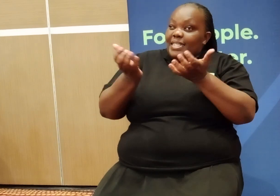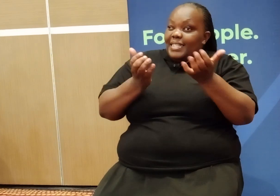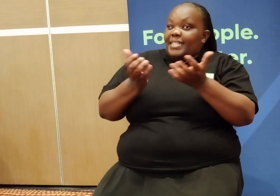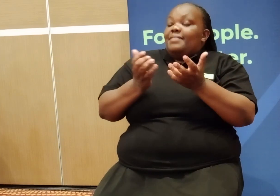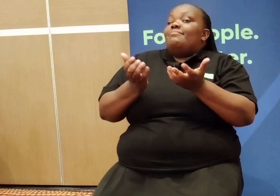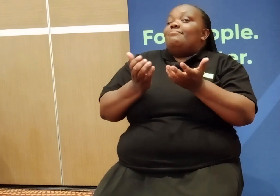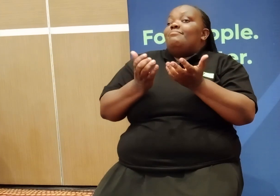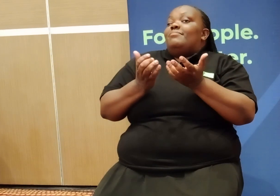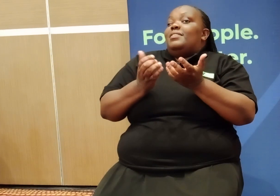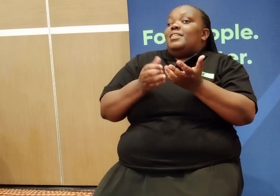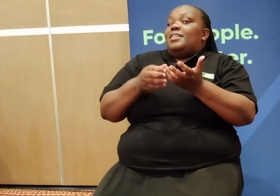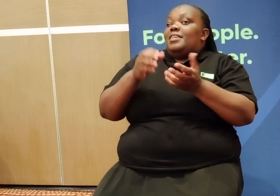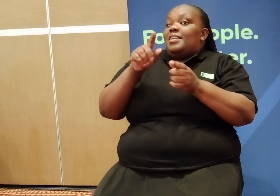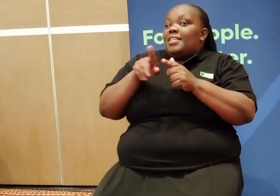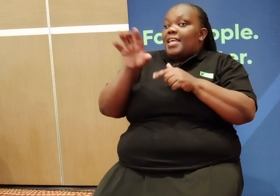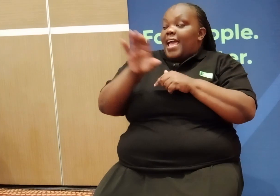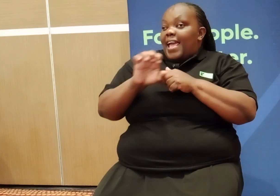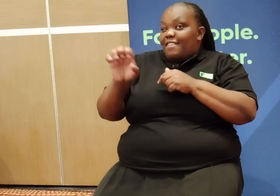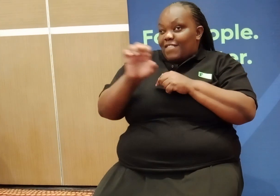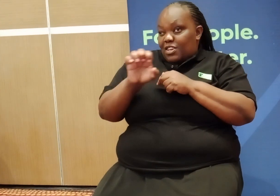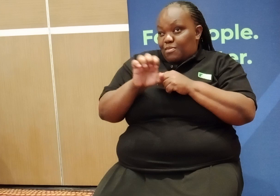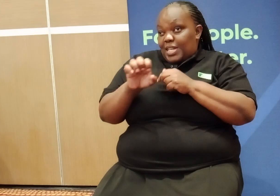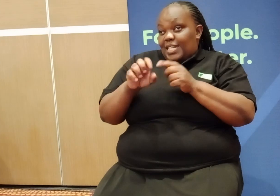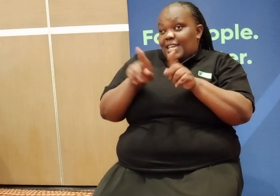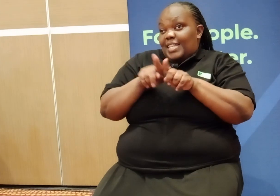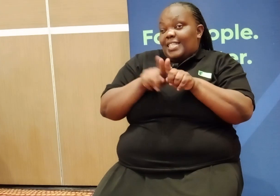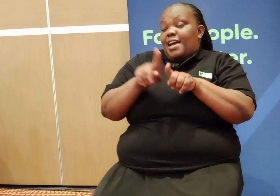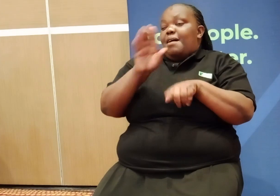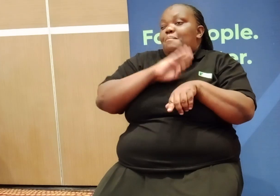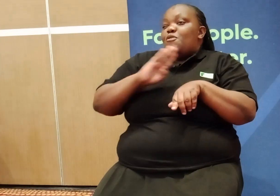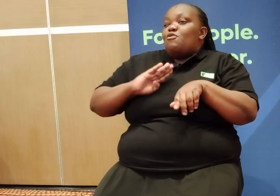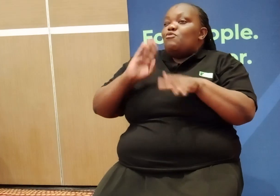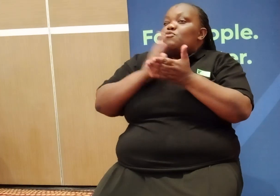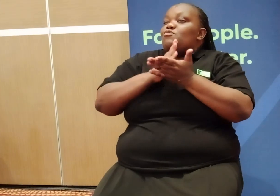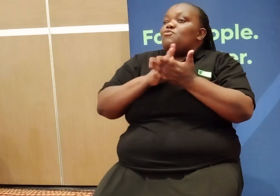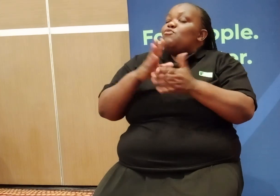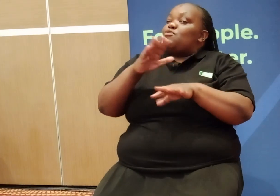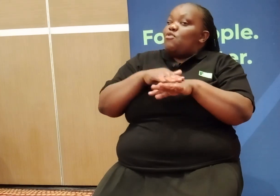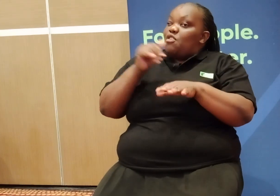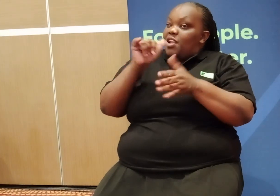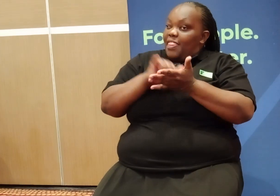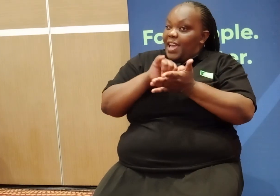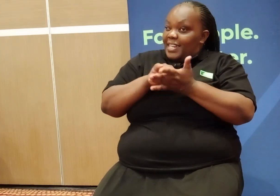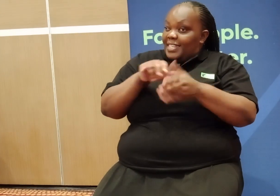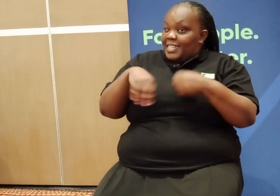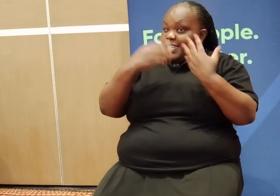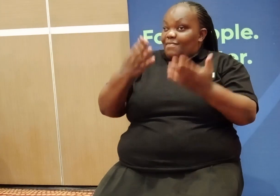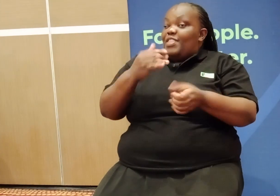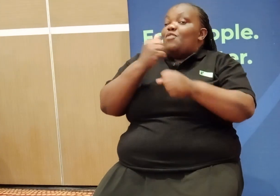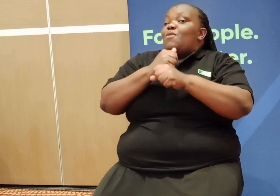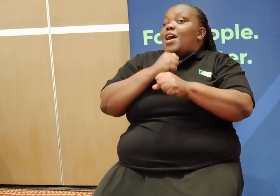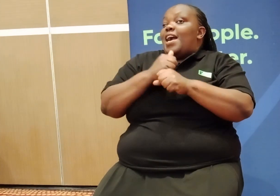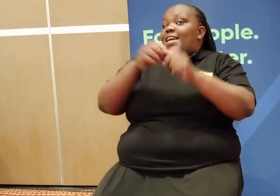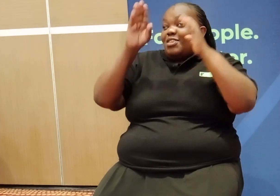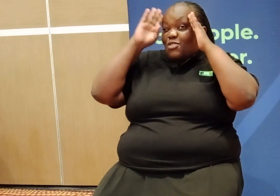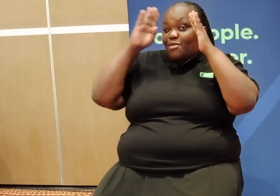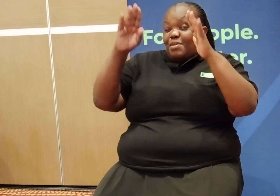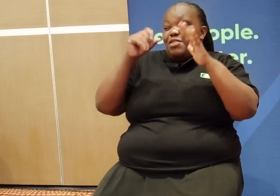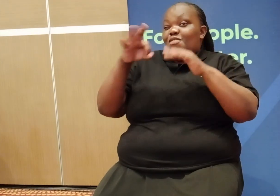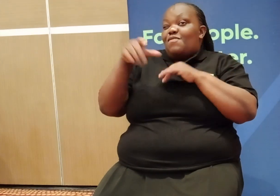navigate the environment. As a board, we are convinced that given the capabilities and commitment of our